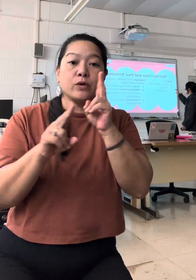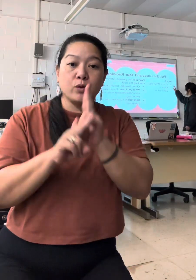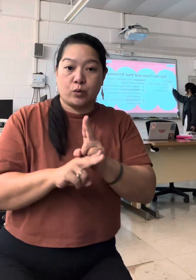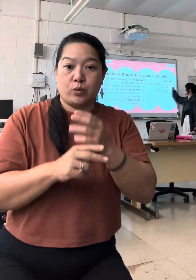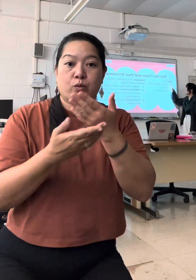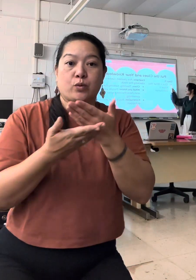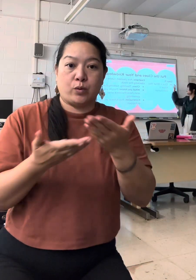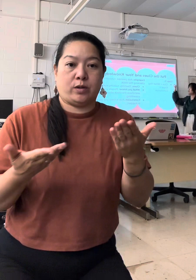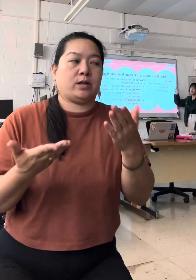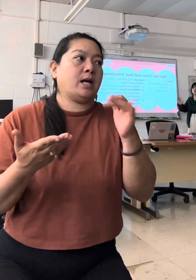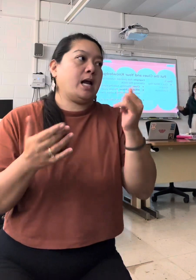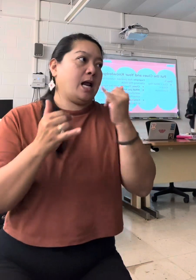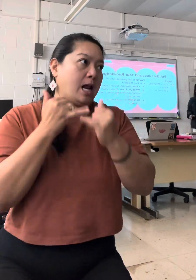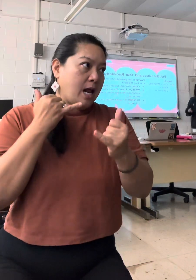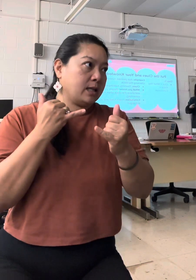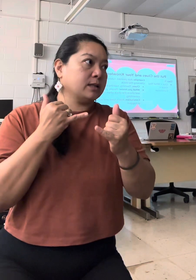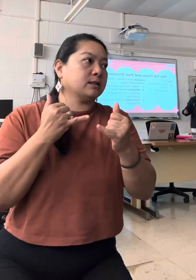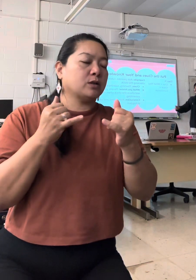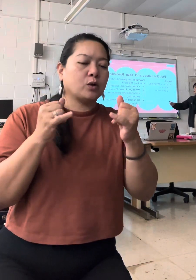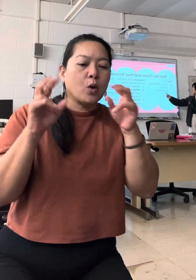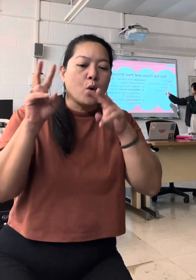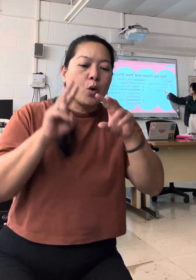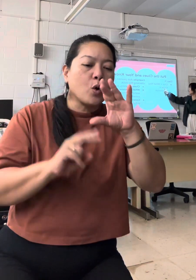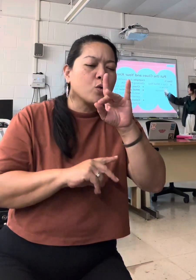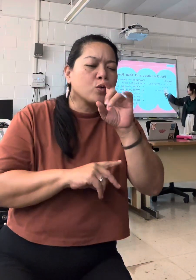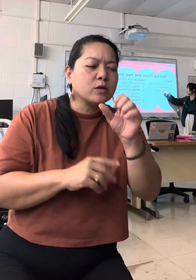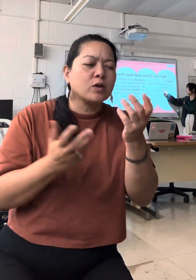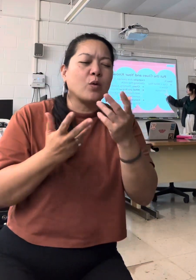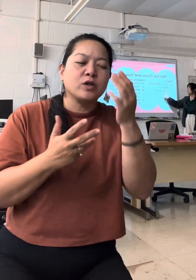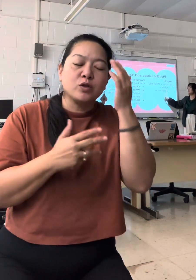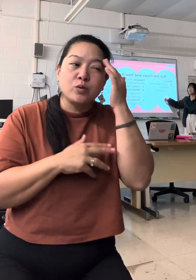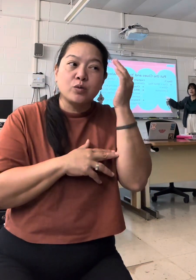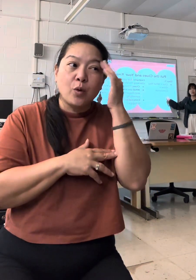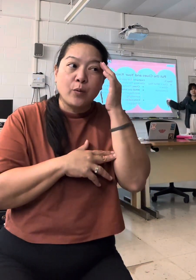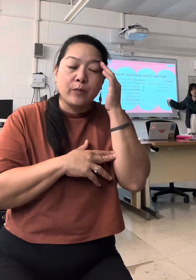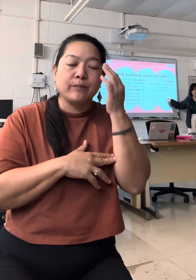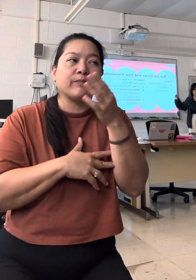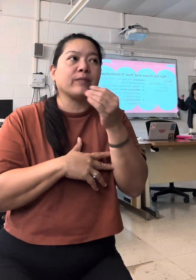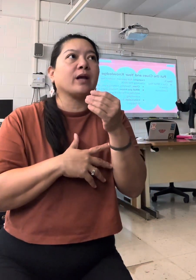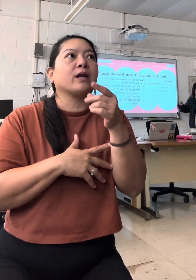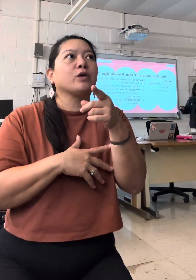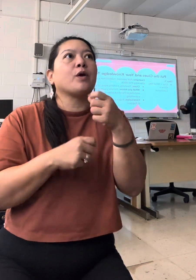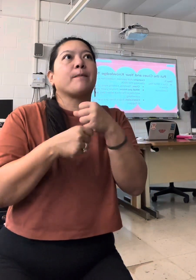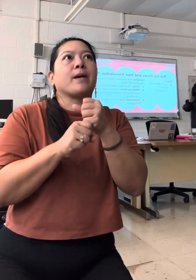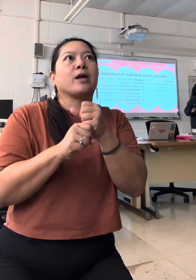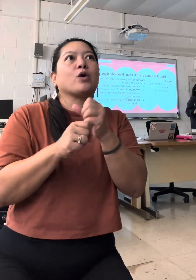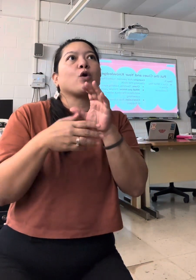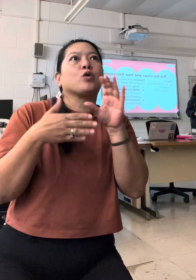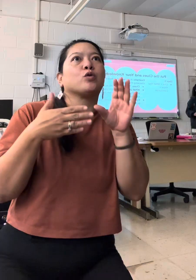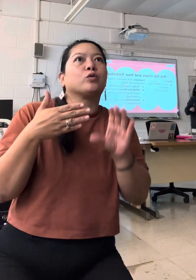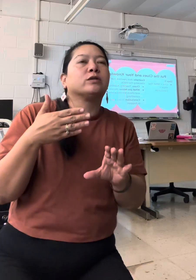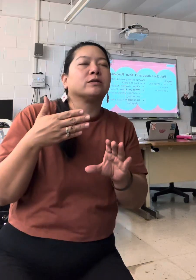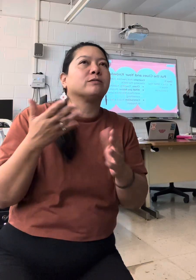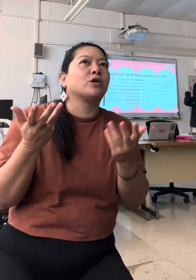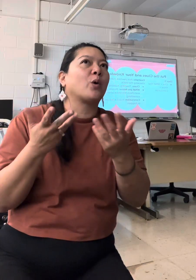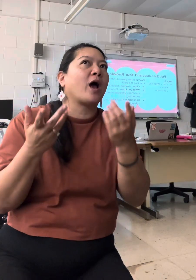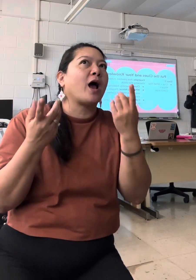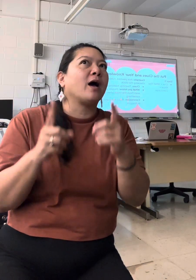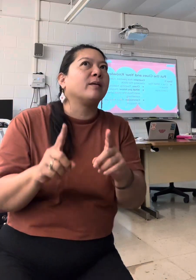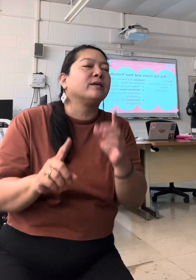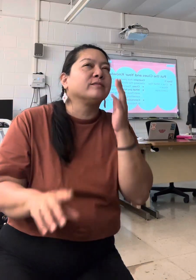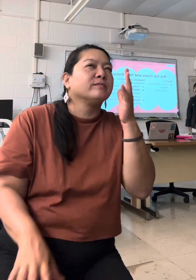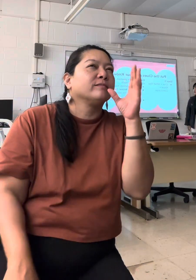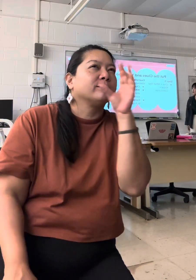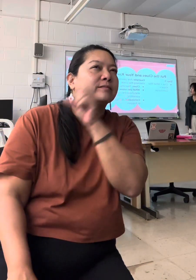things. So the last step is look at the clues, think about what you already know, then you make your conclusion. You draw your conclusion, you make your